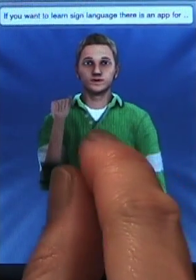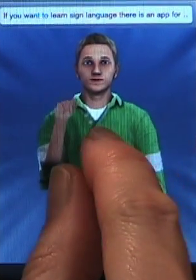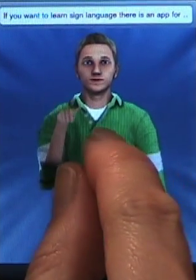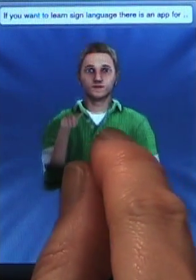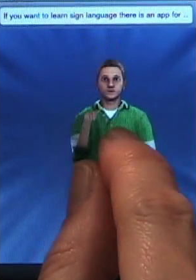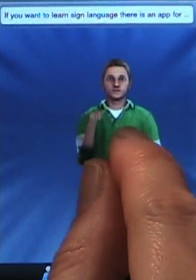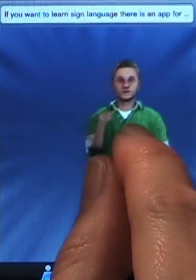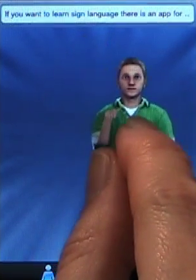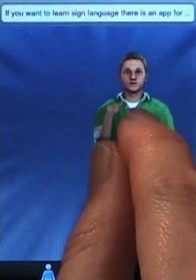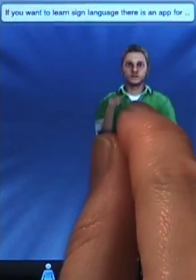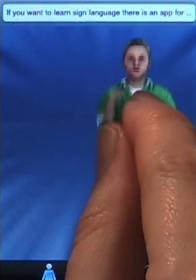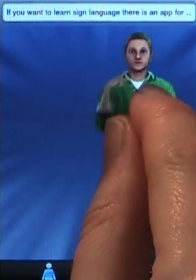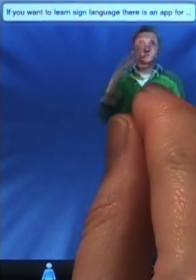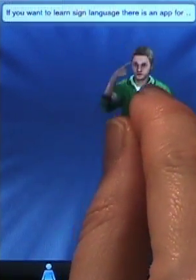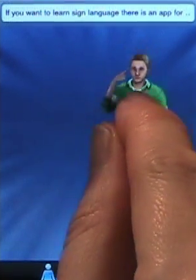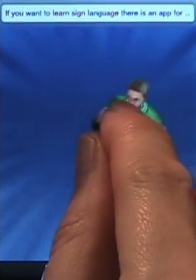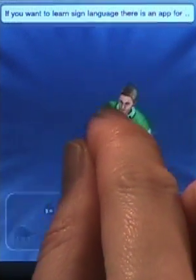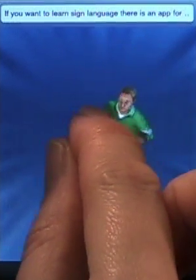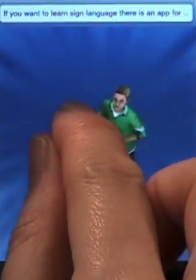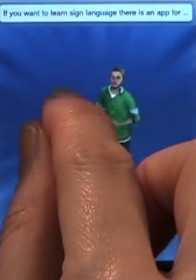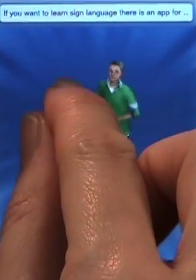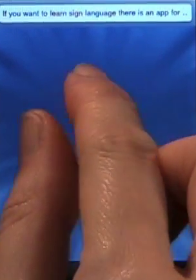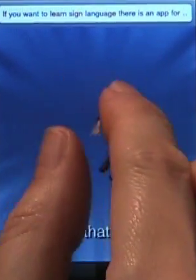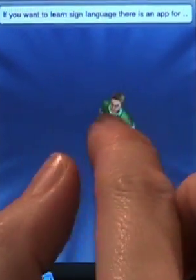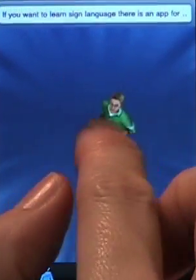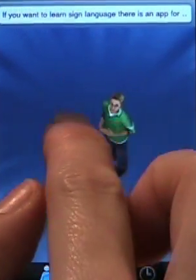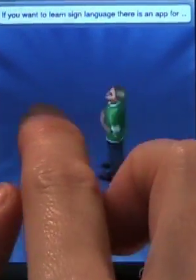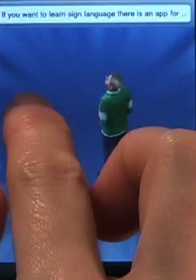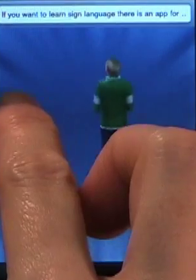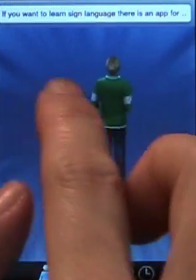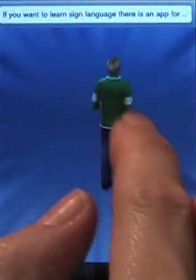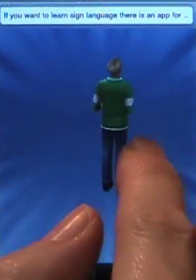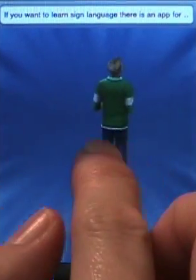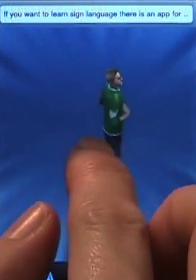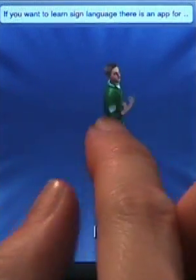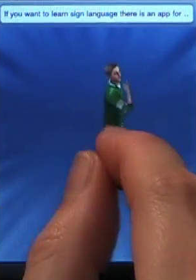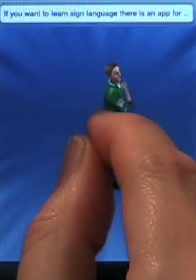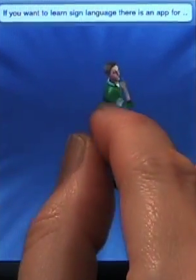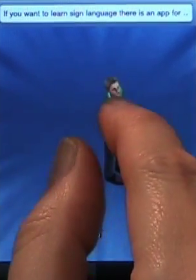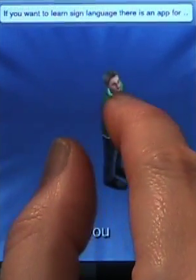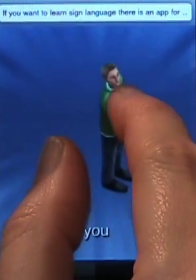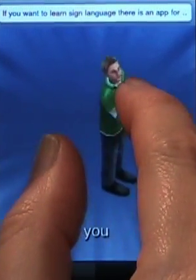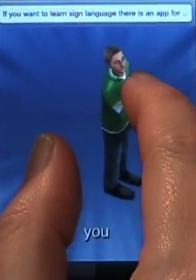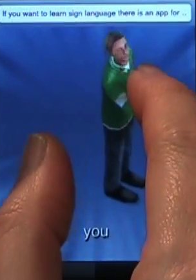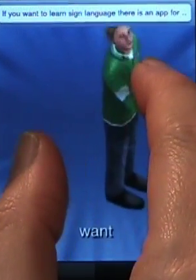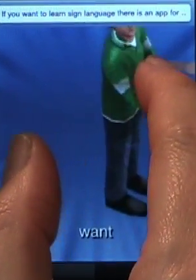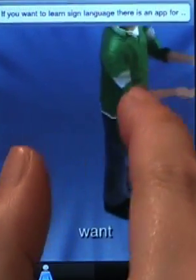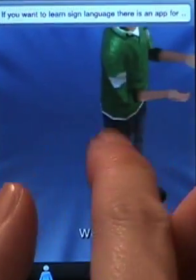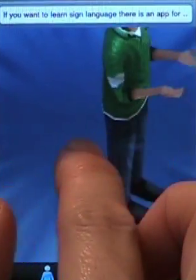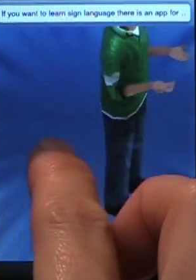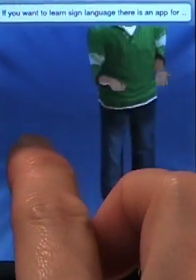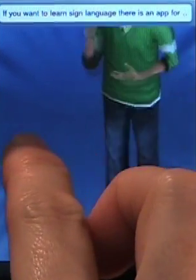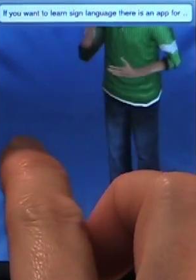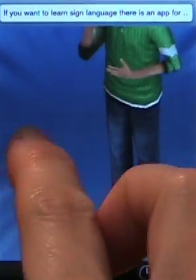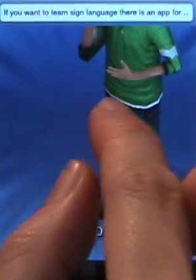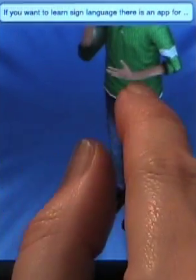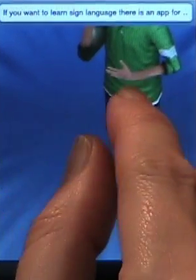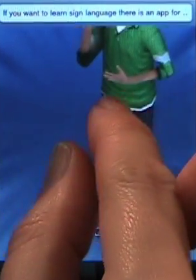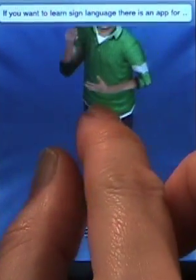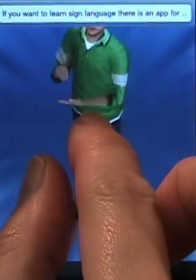only app that provides sign language instruction in 3D. Our 3D characters can be zoomed in or out